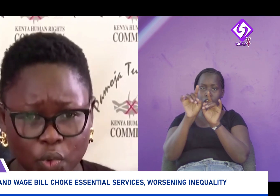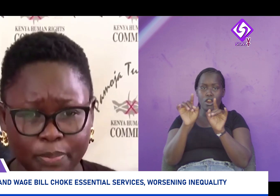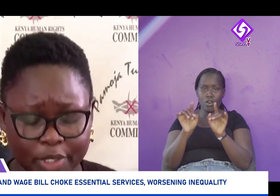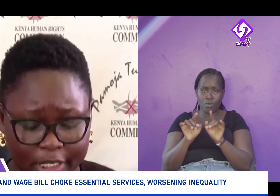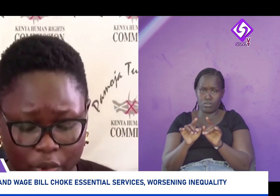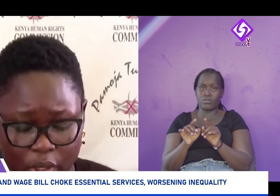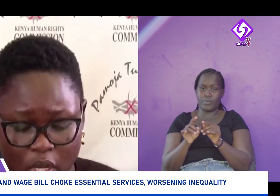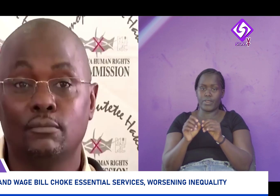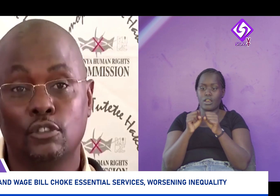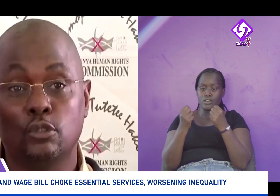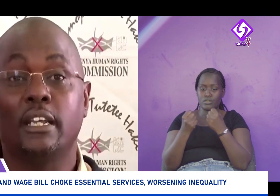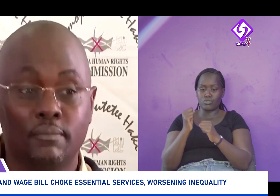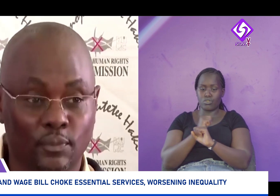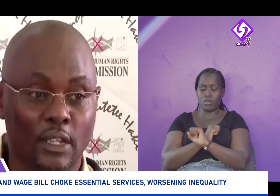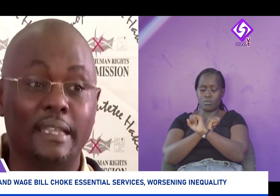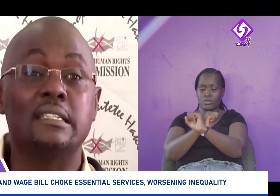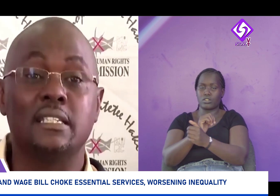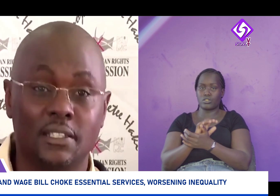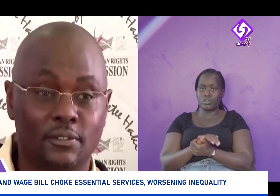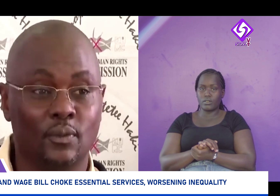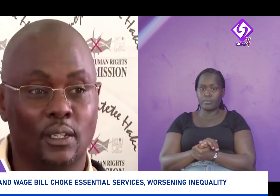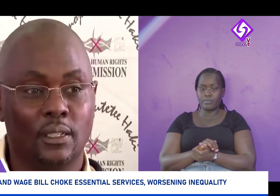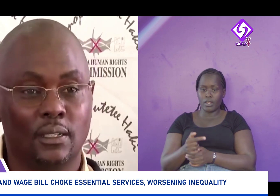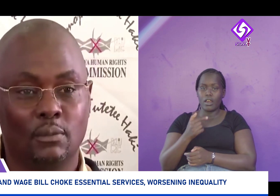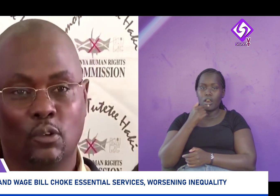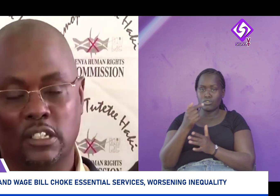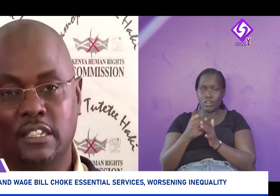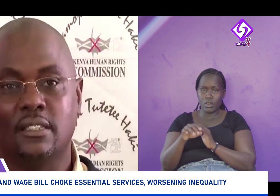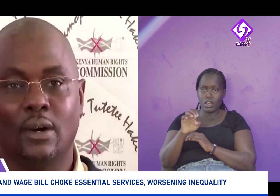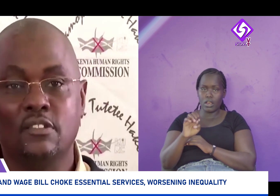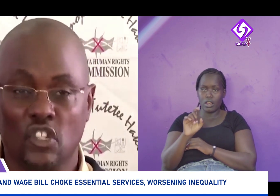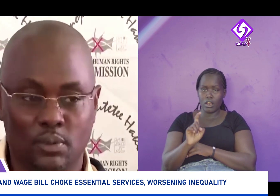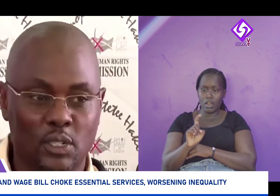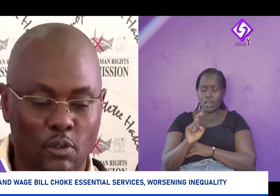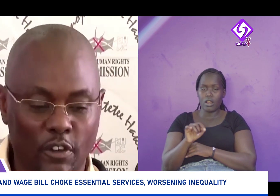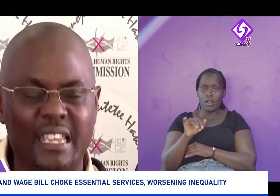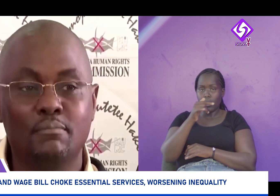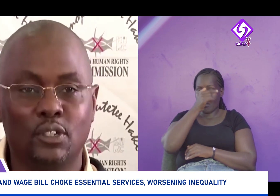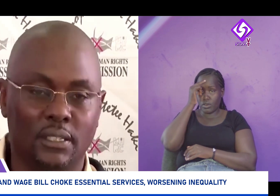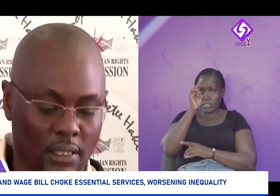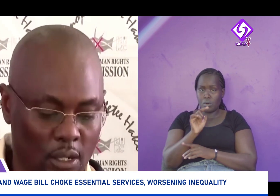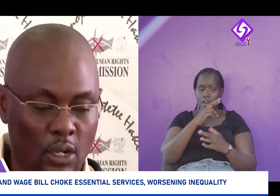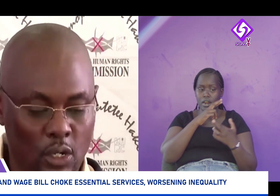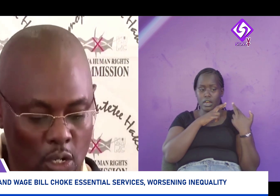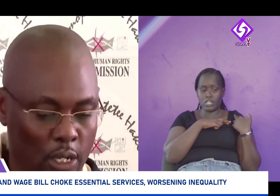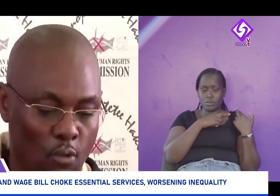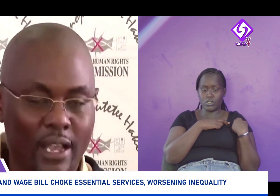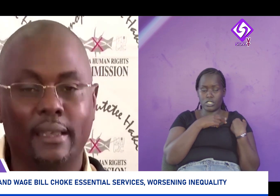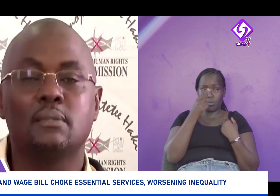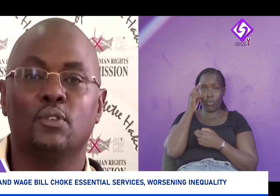social protection. Them to tame the executive, because it is the one responsible for the impunity we are